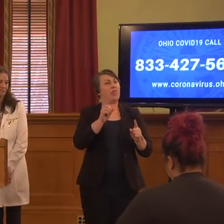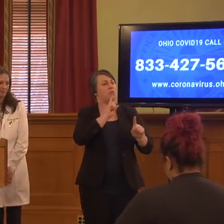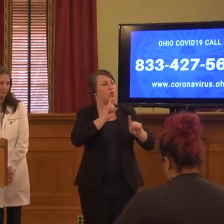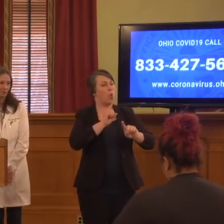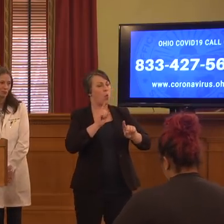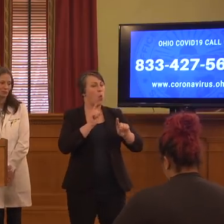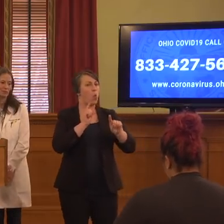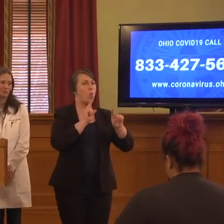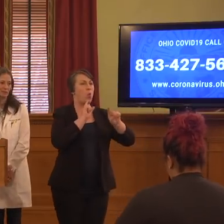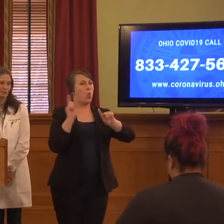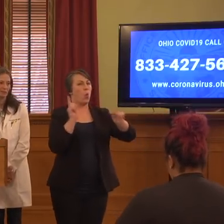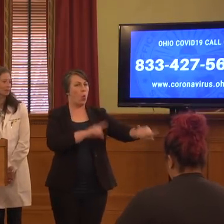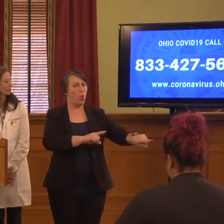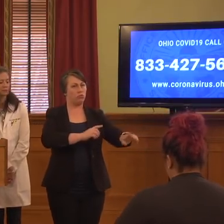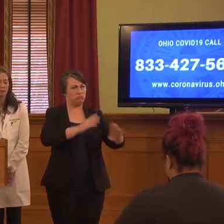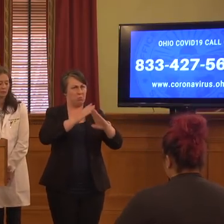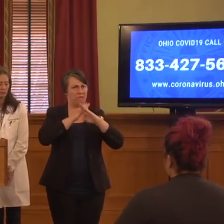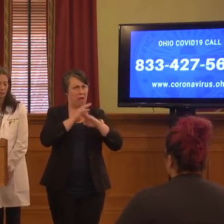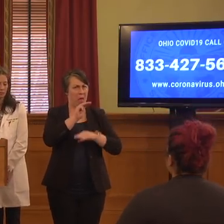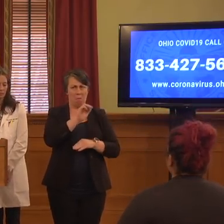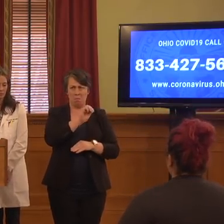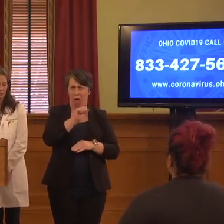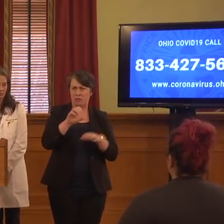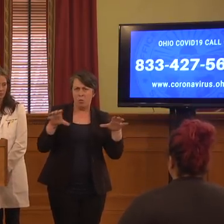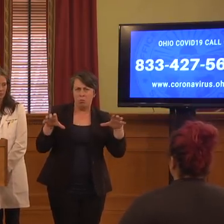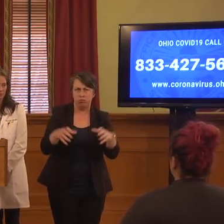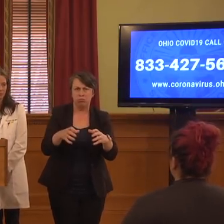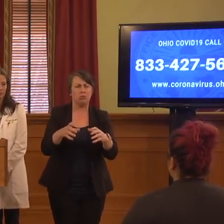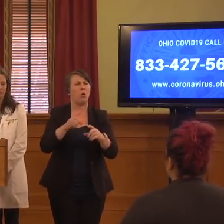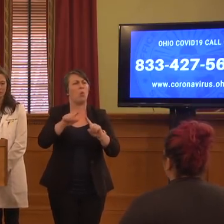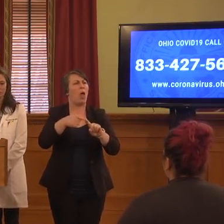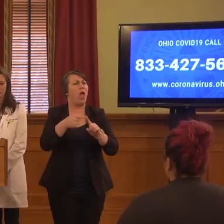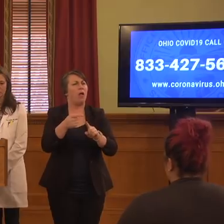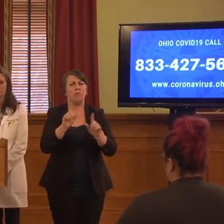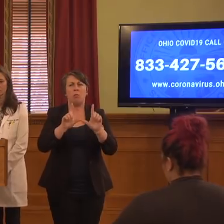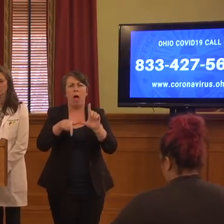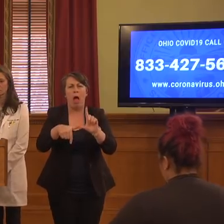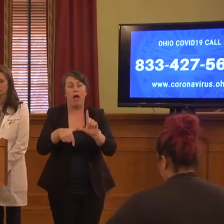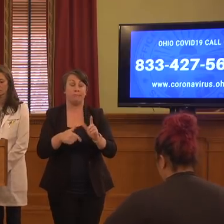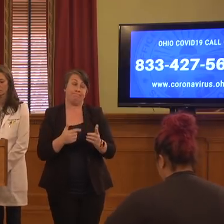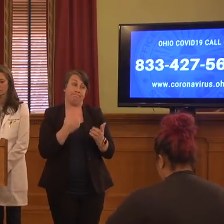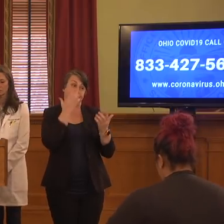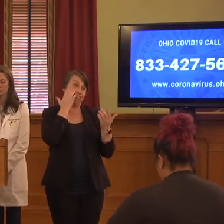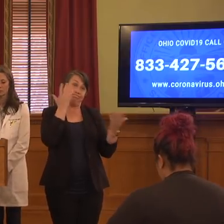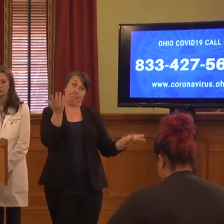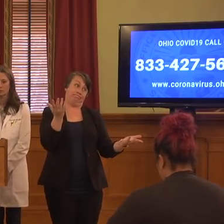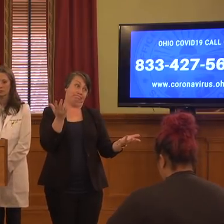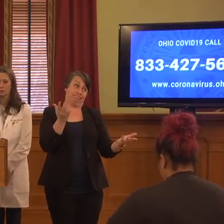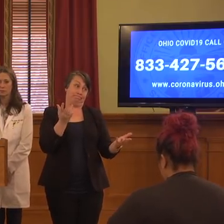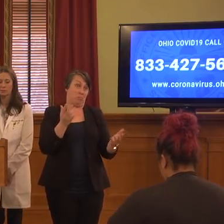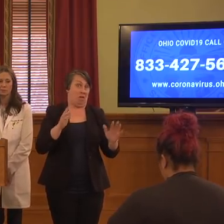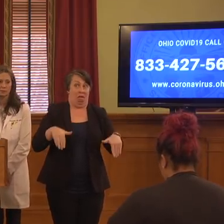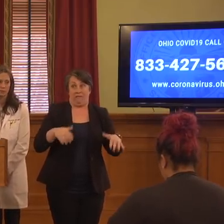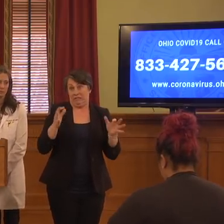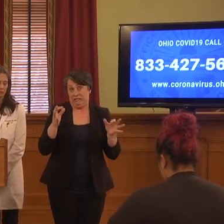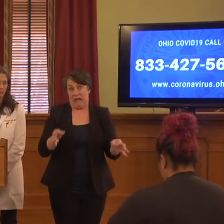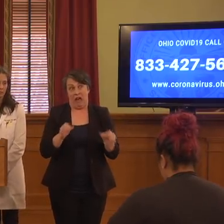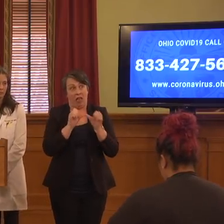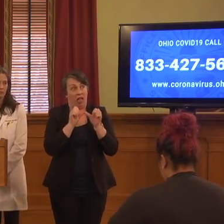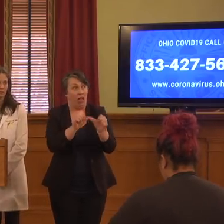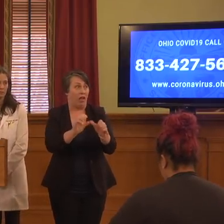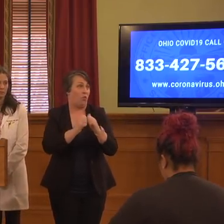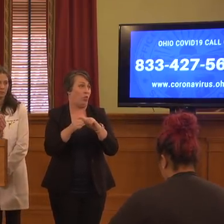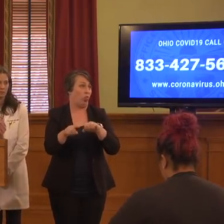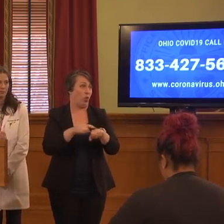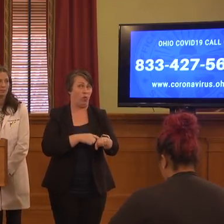you put a timeframe? No. No, look, we don't know how long this is going to take. We've got to get through this.